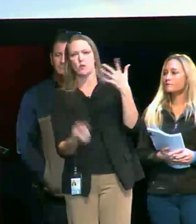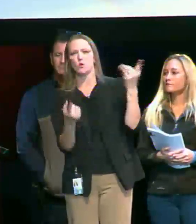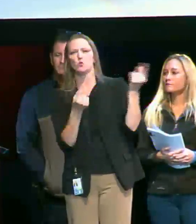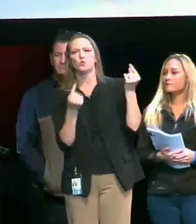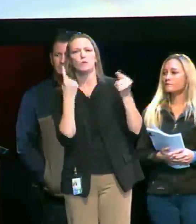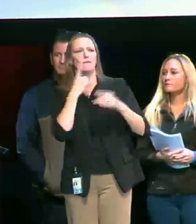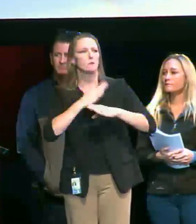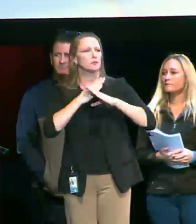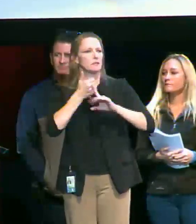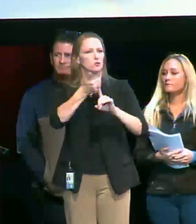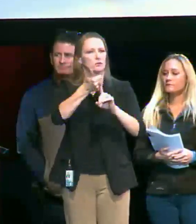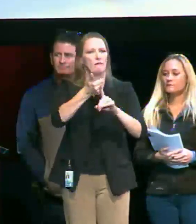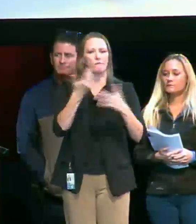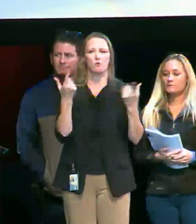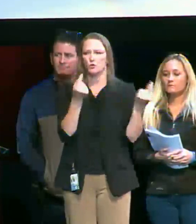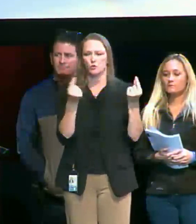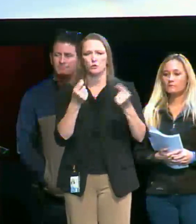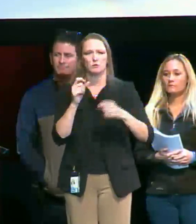yourselves.